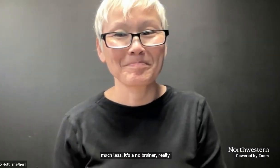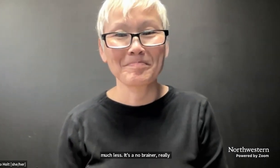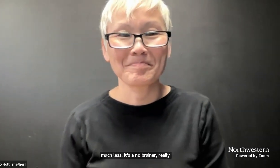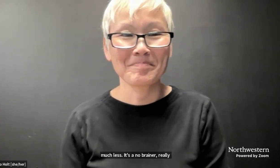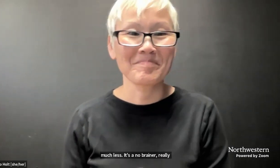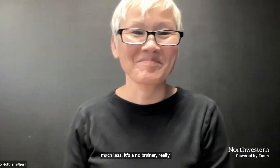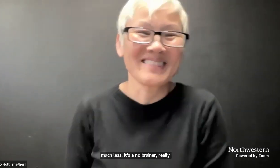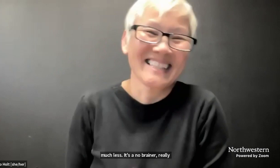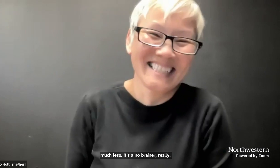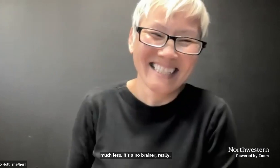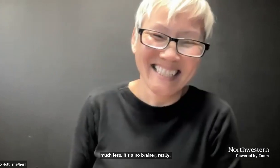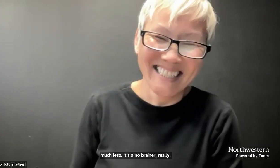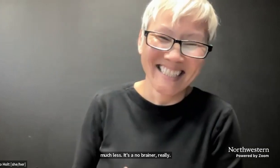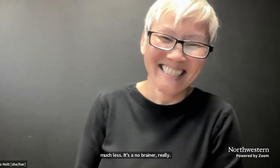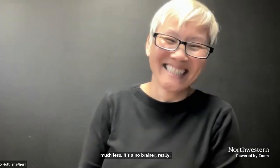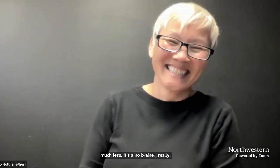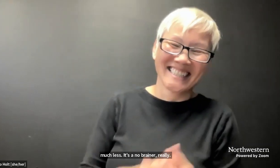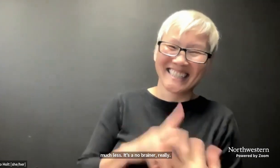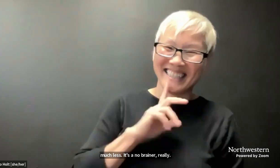Thank you.